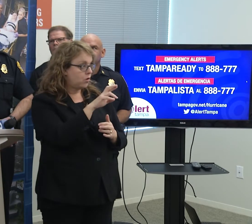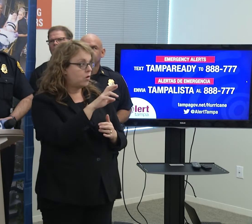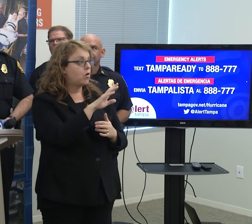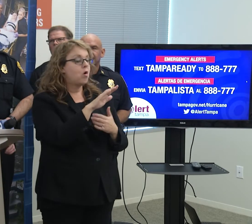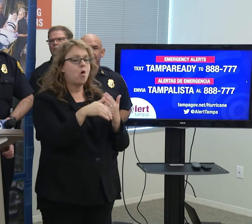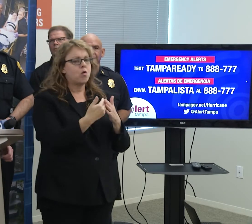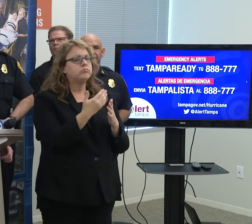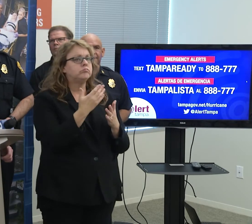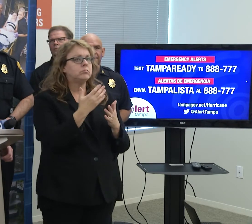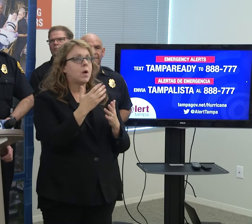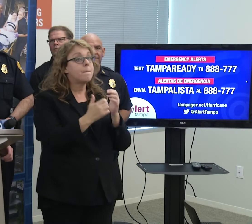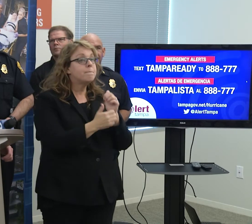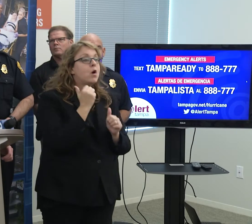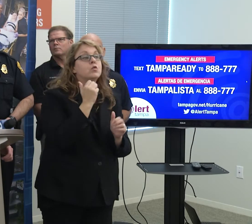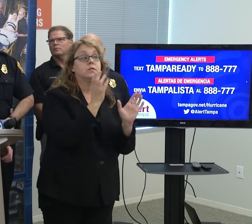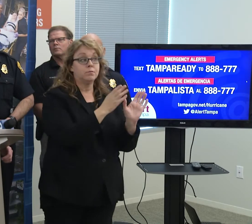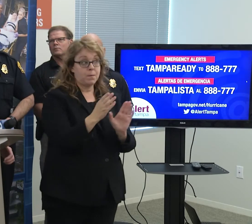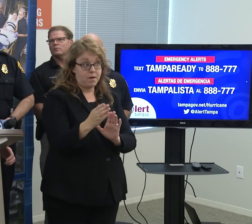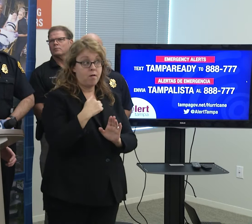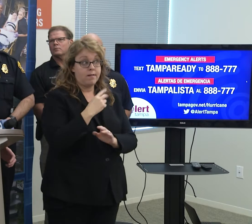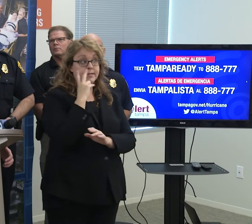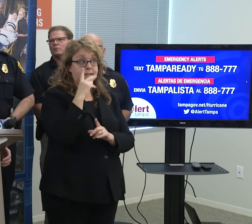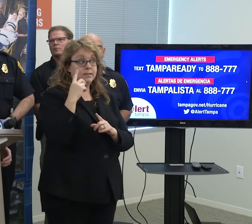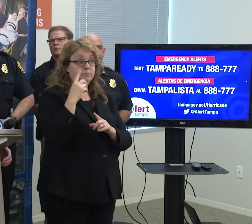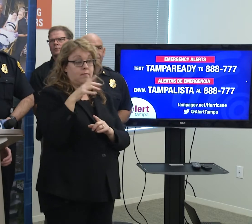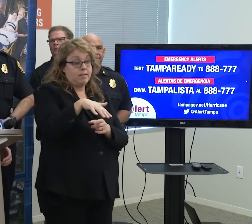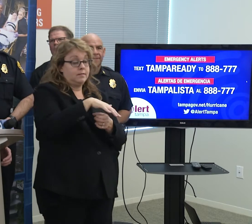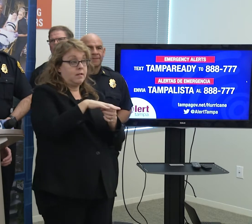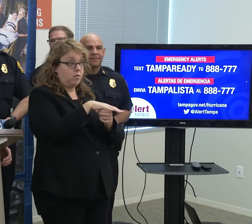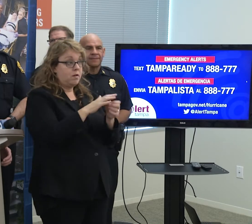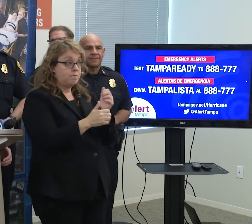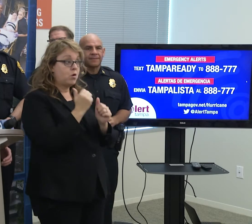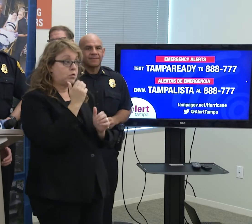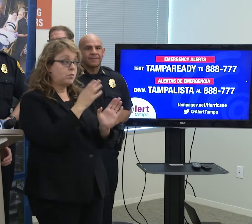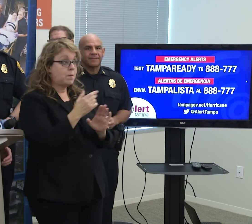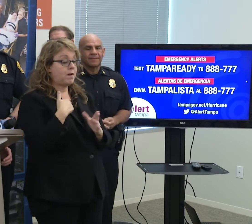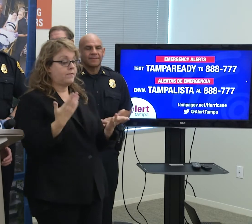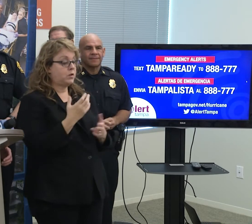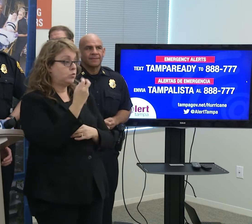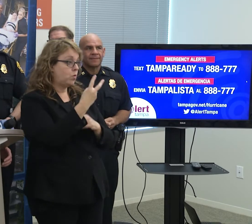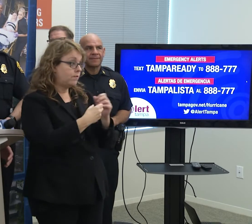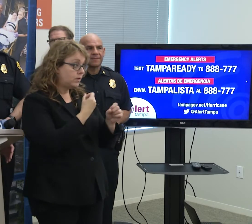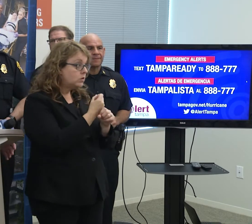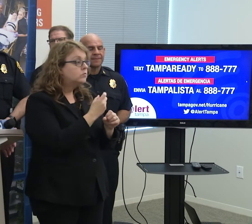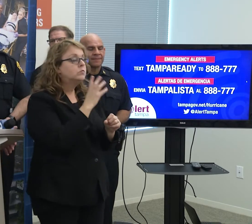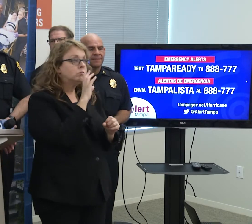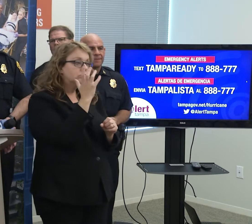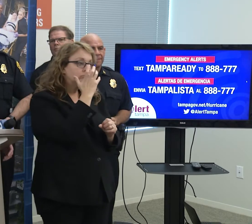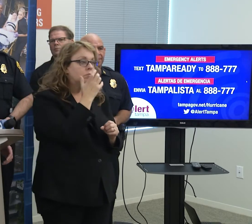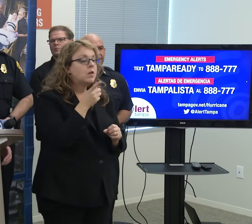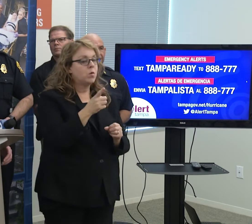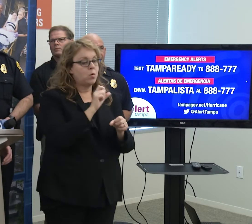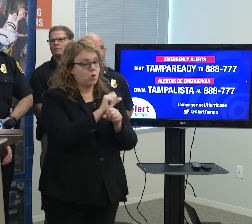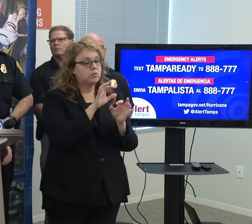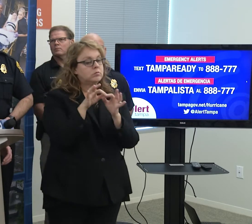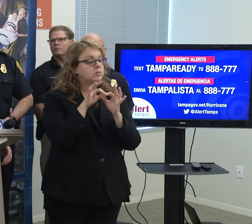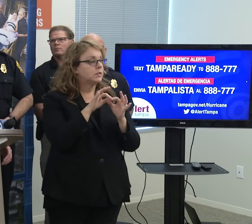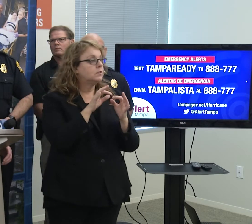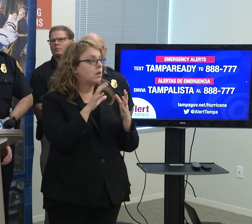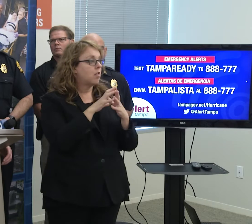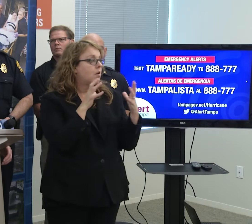are probably one of the most prepared areas that I've seen in this area. And I've been here over 12 years. And we work together a lot as a